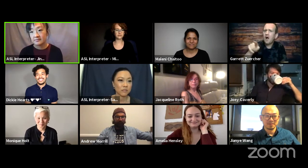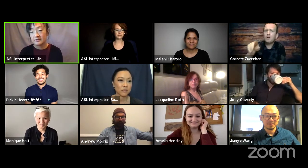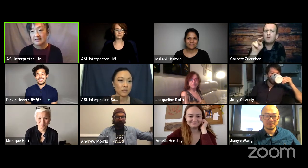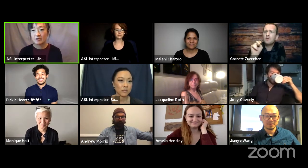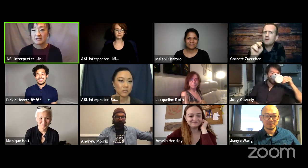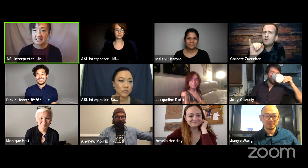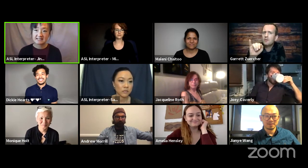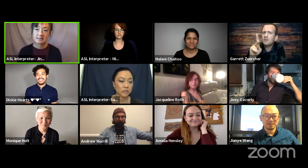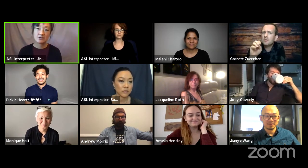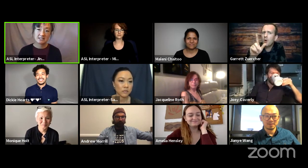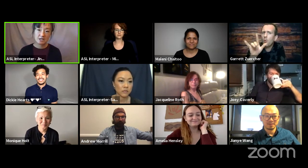Some ways yes, some ways no.